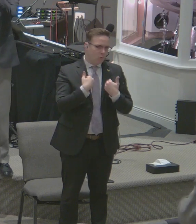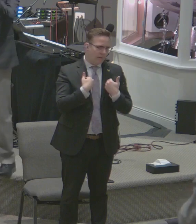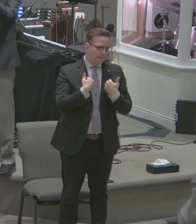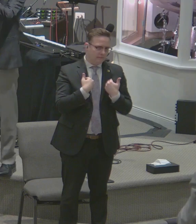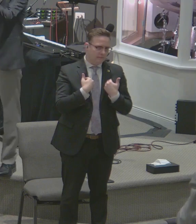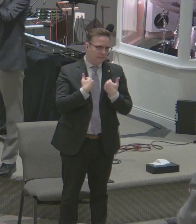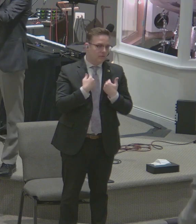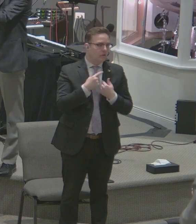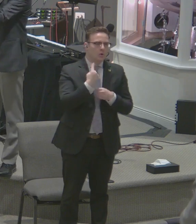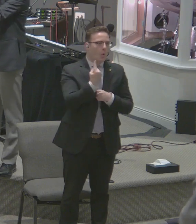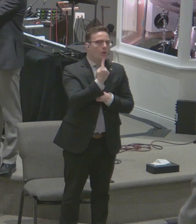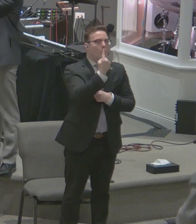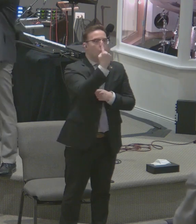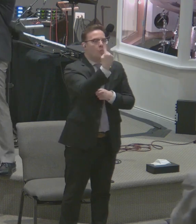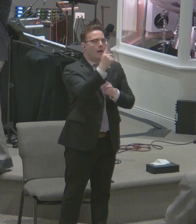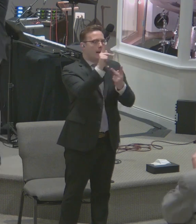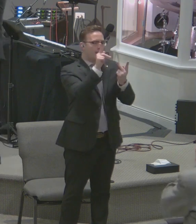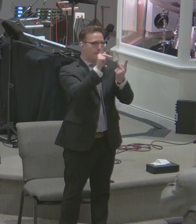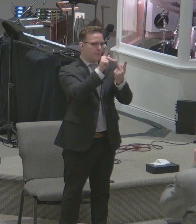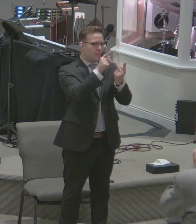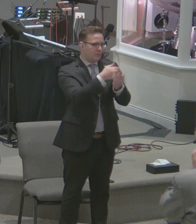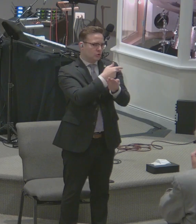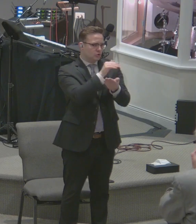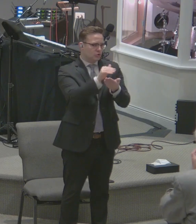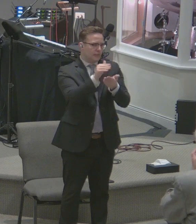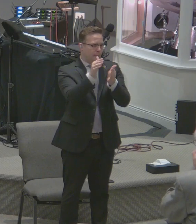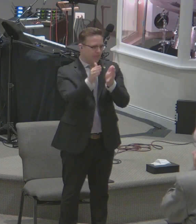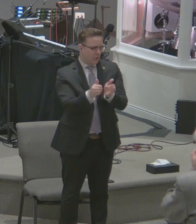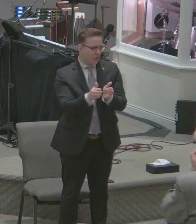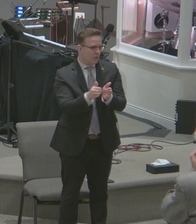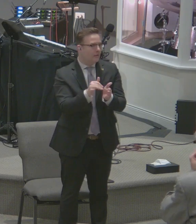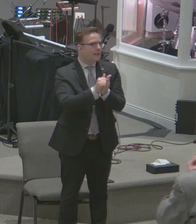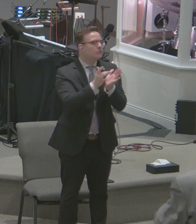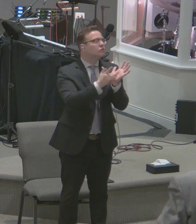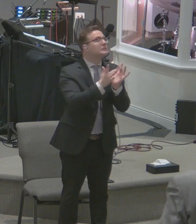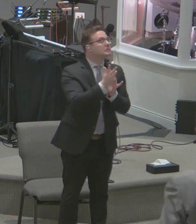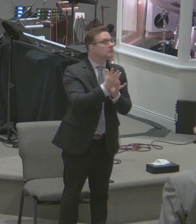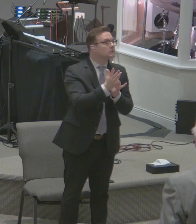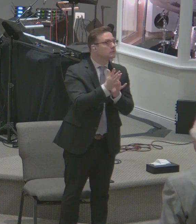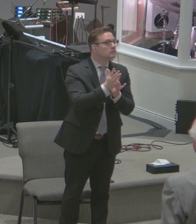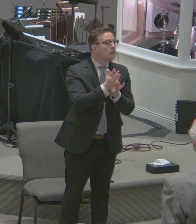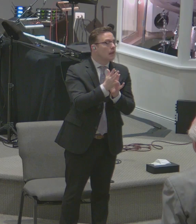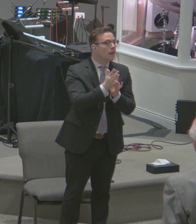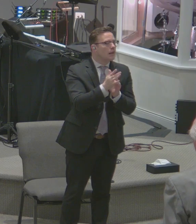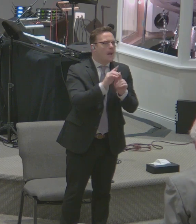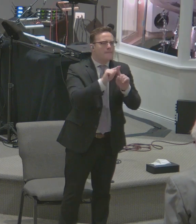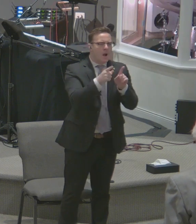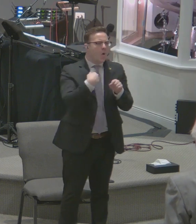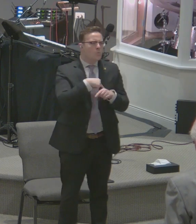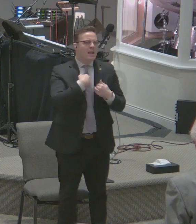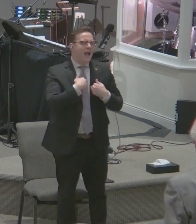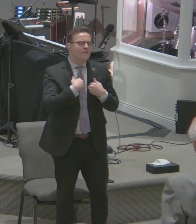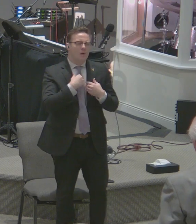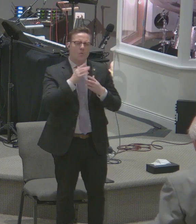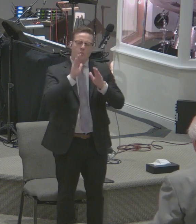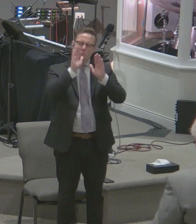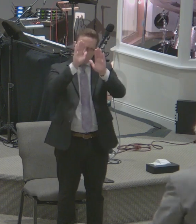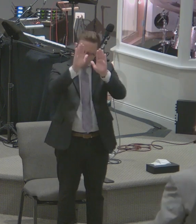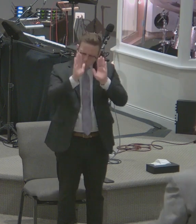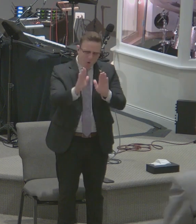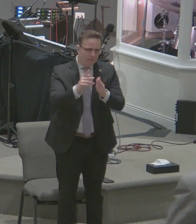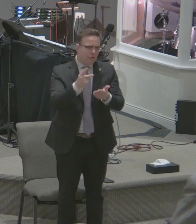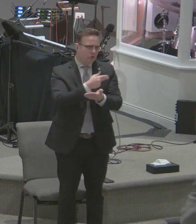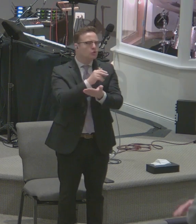one perfect shepherd. That is the great shepherd and bishop of our souls. But I'm going to tell you something. We have a great